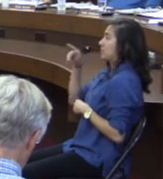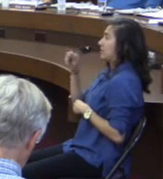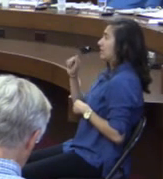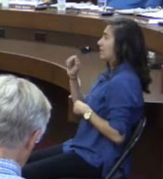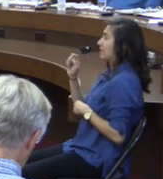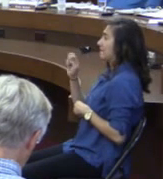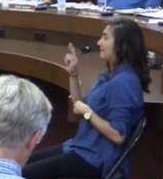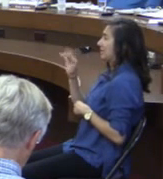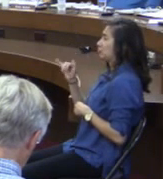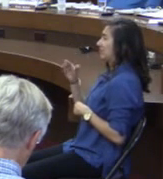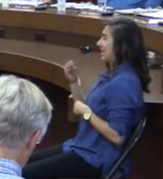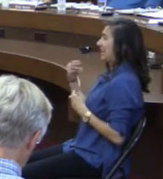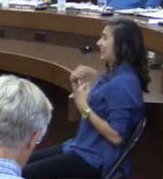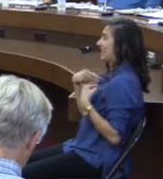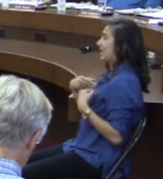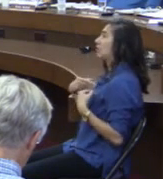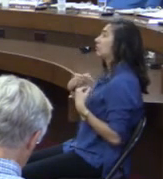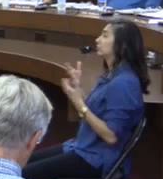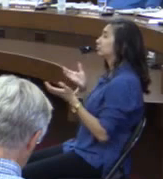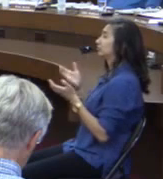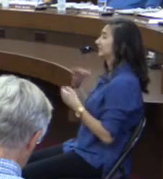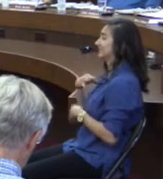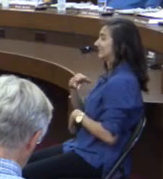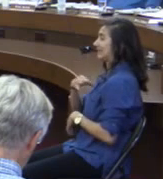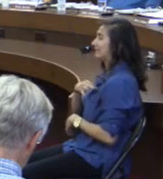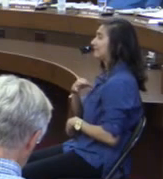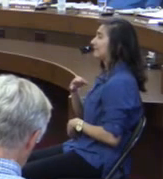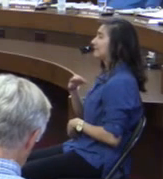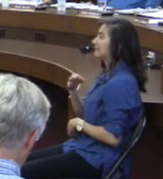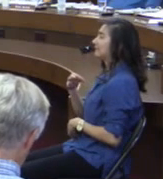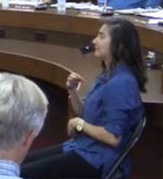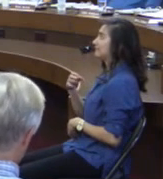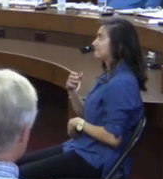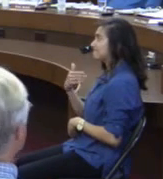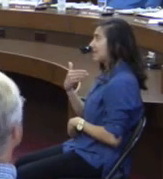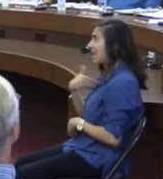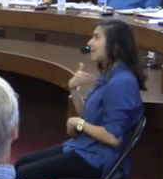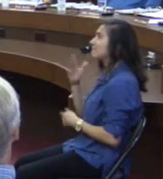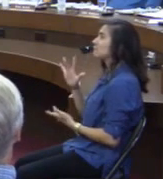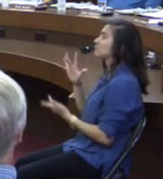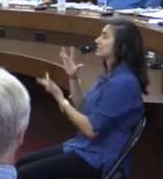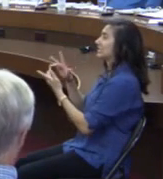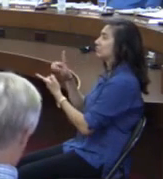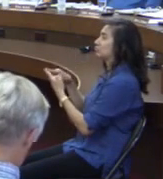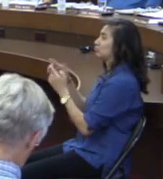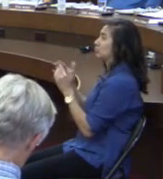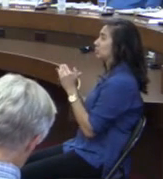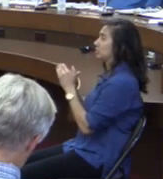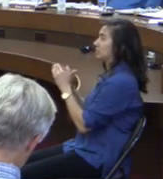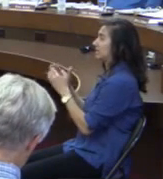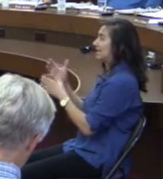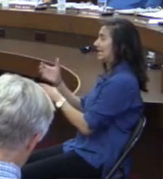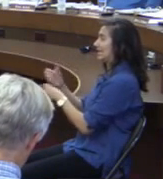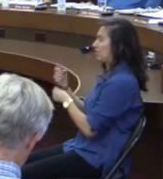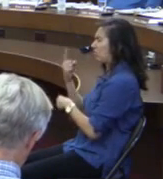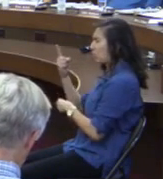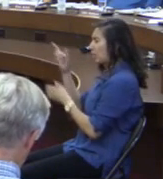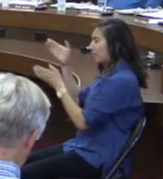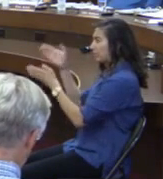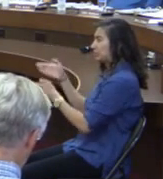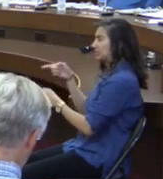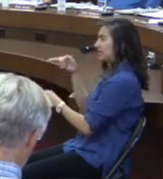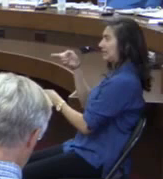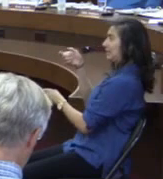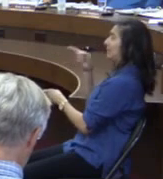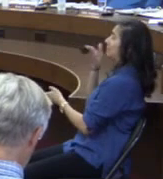service, our health service staff have reached out to the community, and one of the folks that they've made